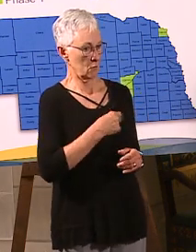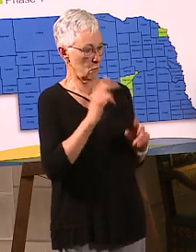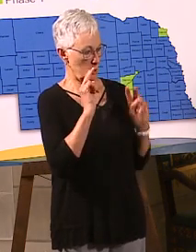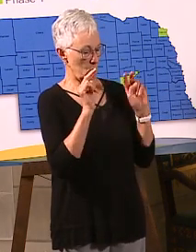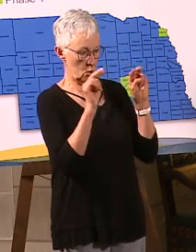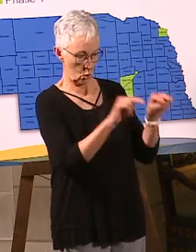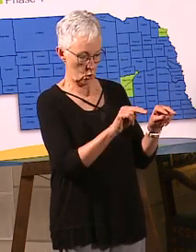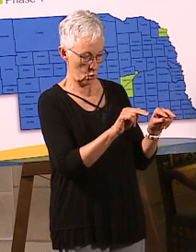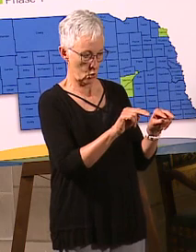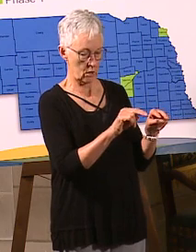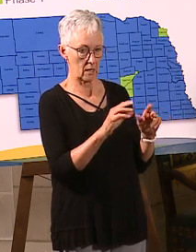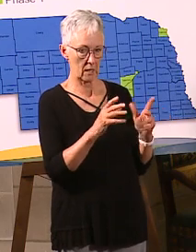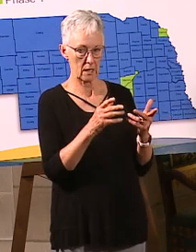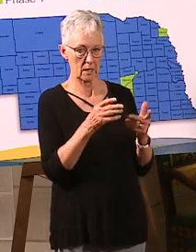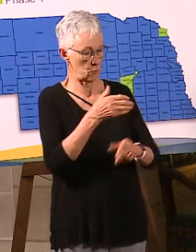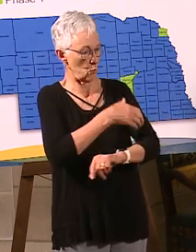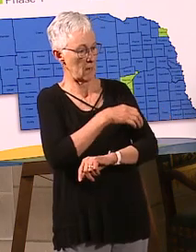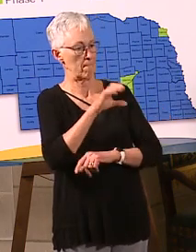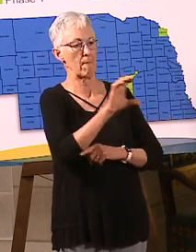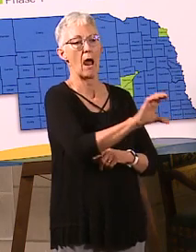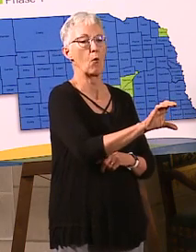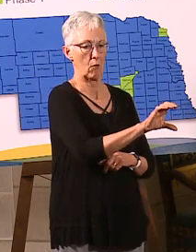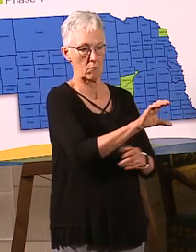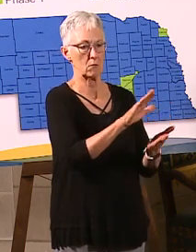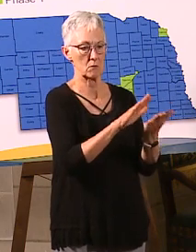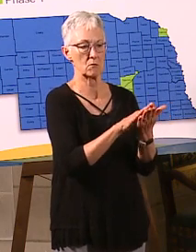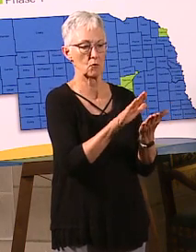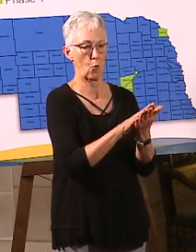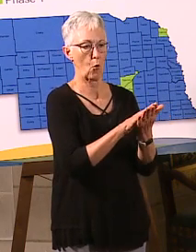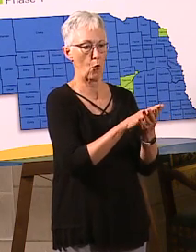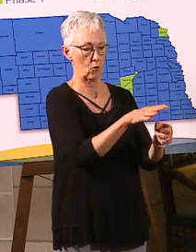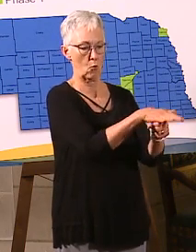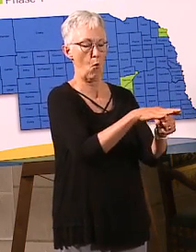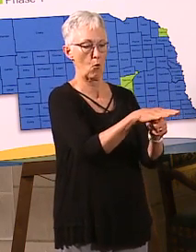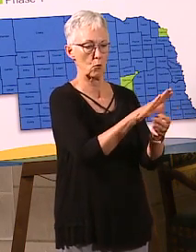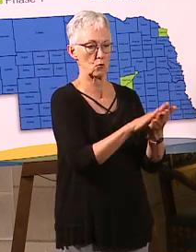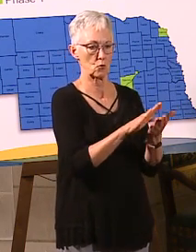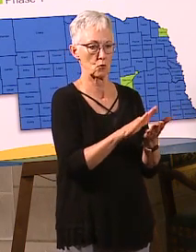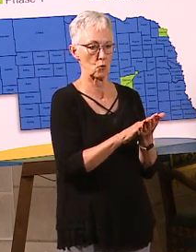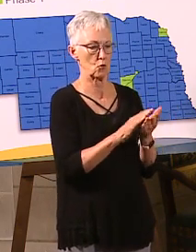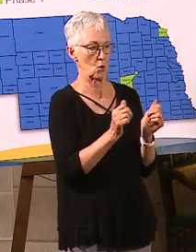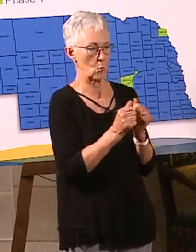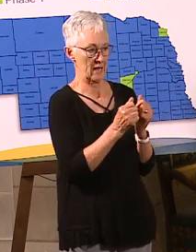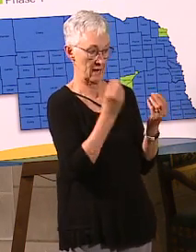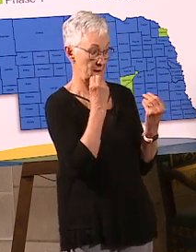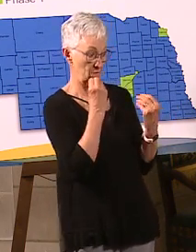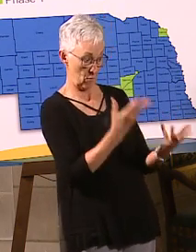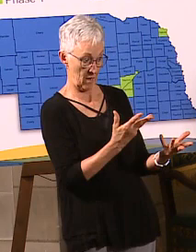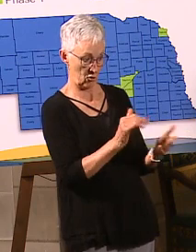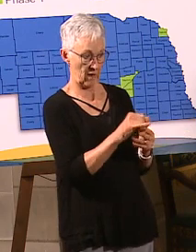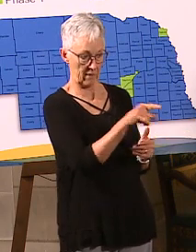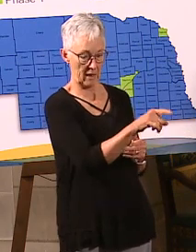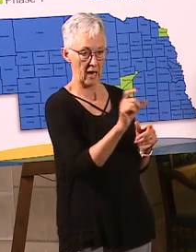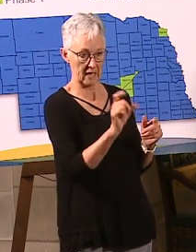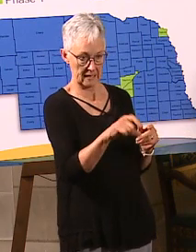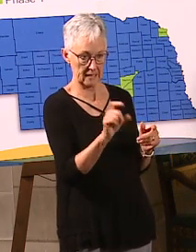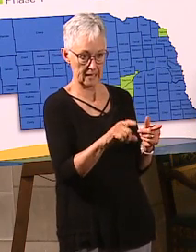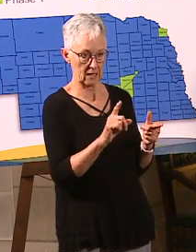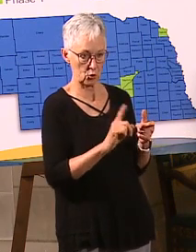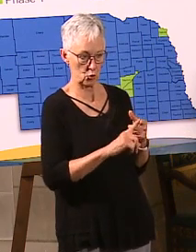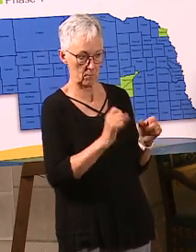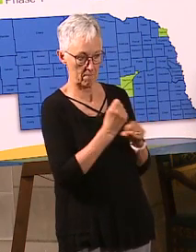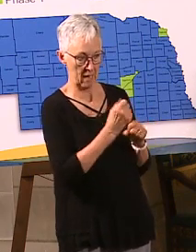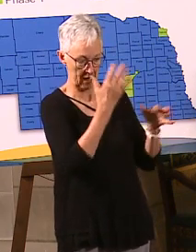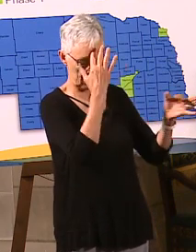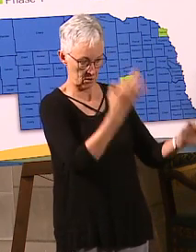really empowering local officials with information about what the best practices are. And so there has been kind of what I will say mixed messages,